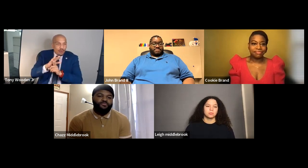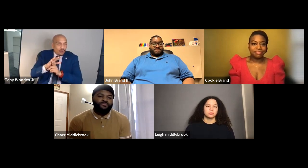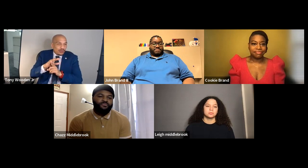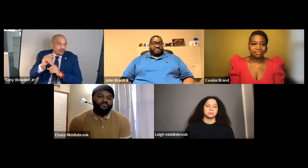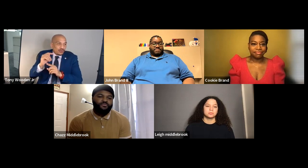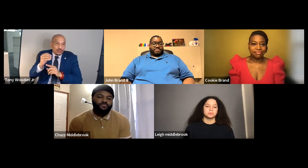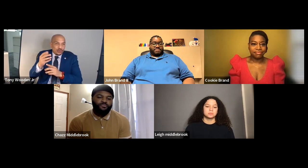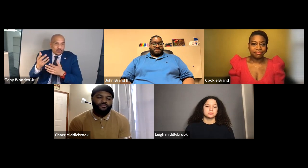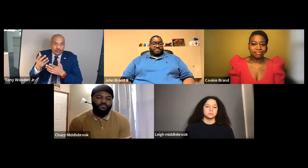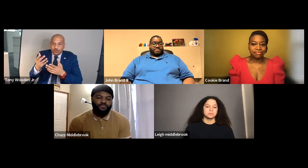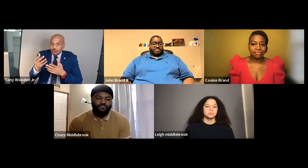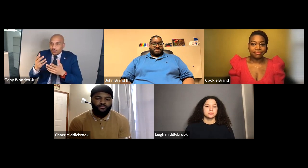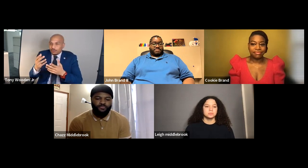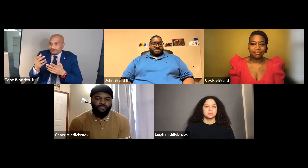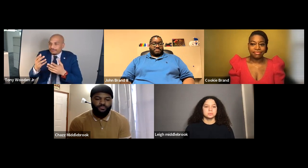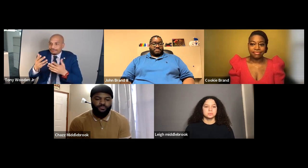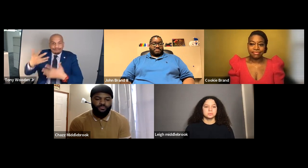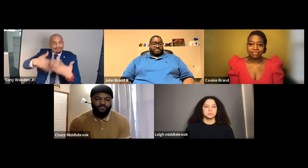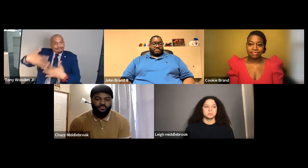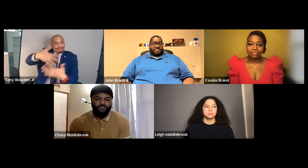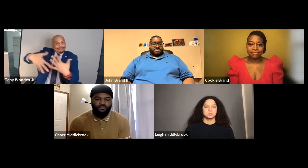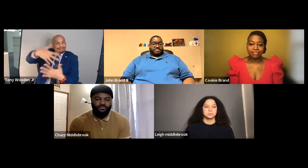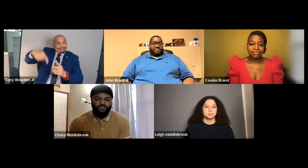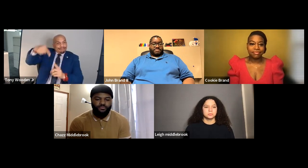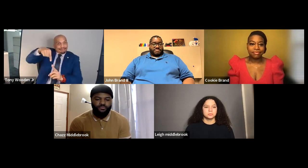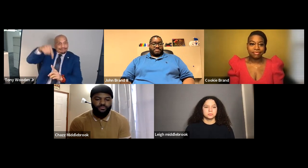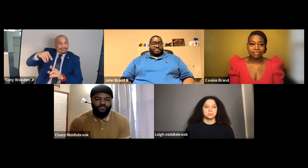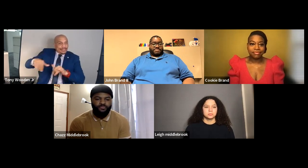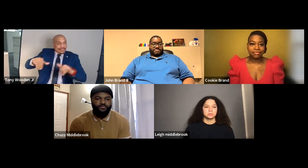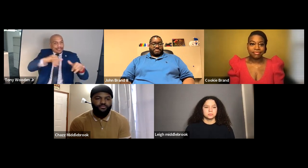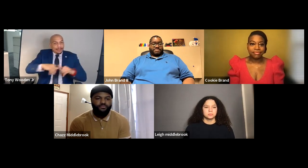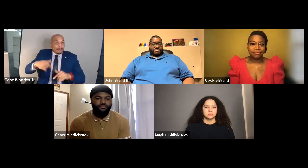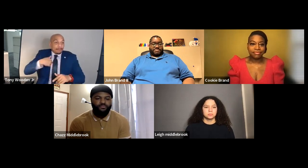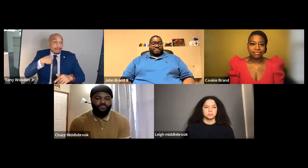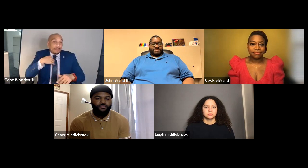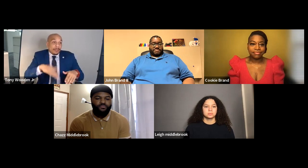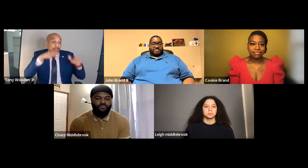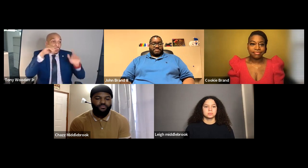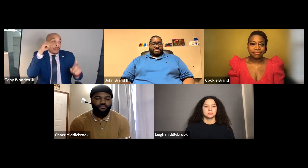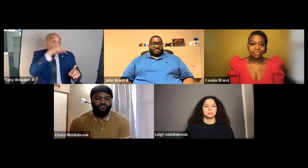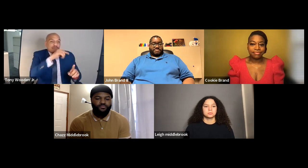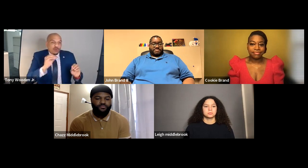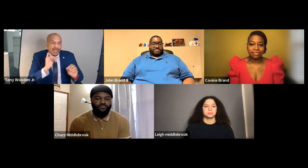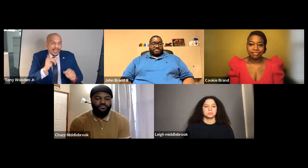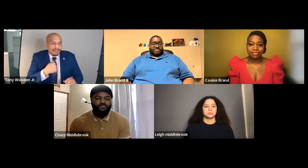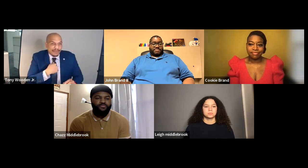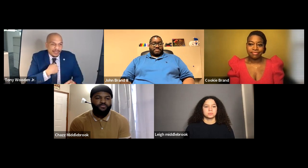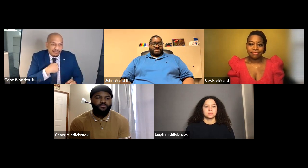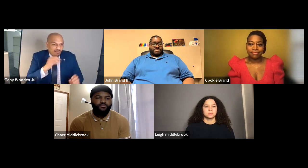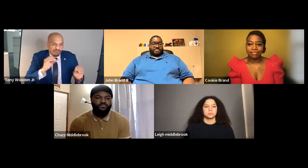related with even just my exposure, my interaction with my peers.